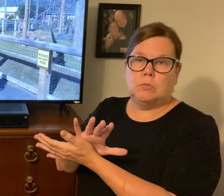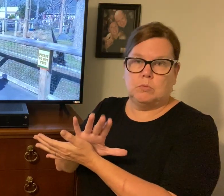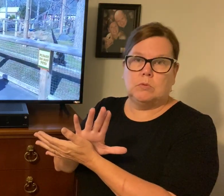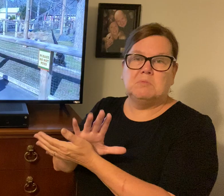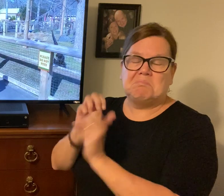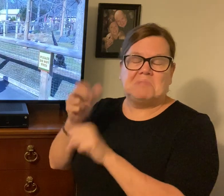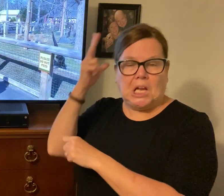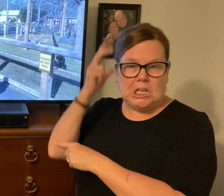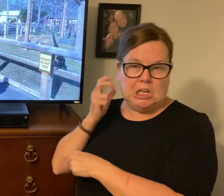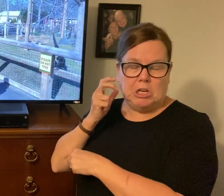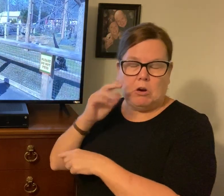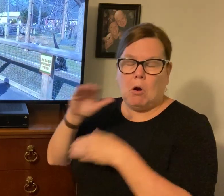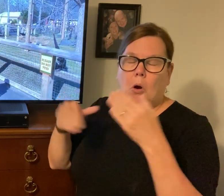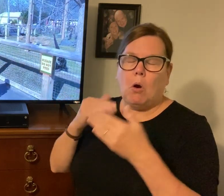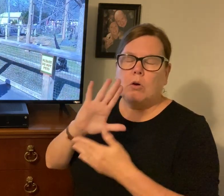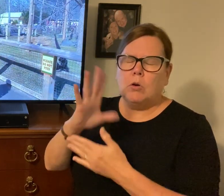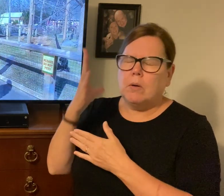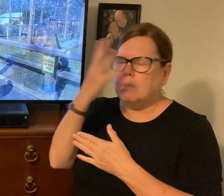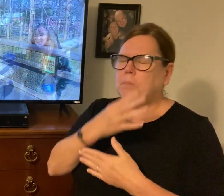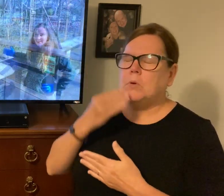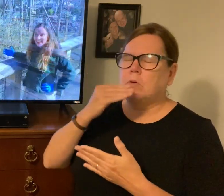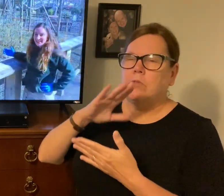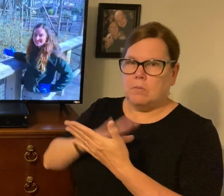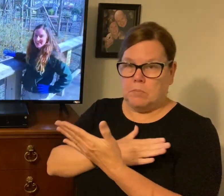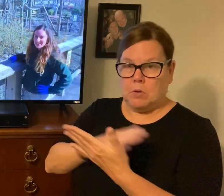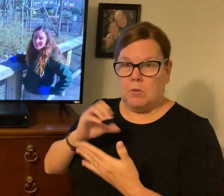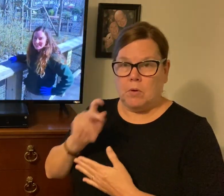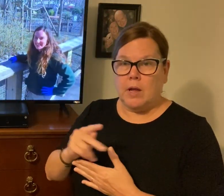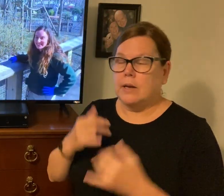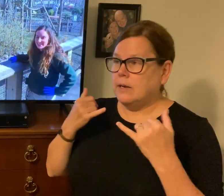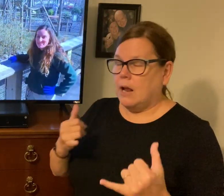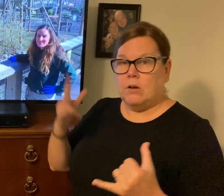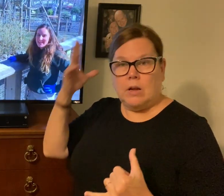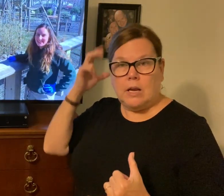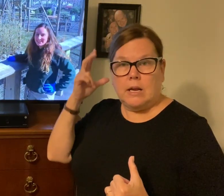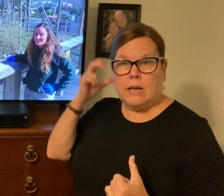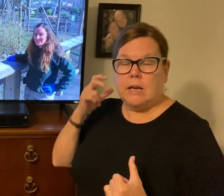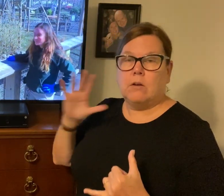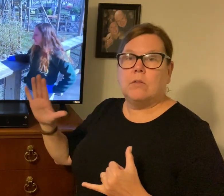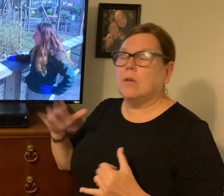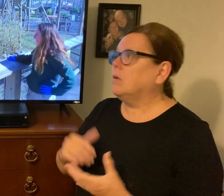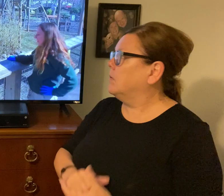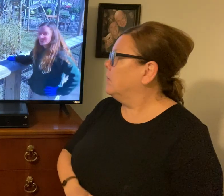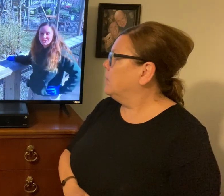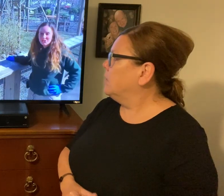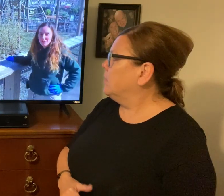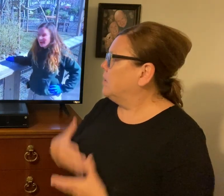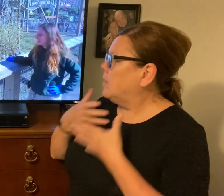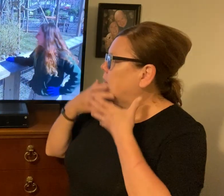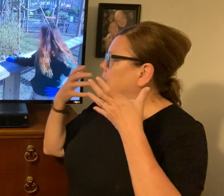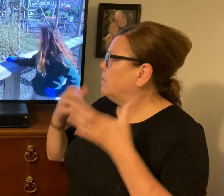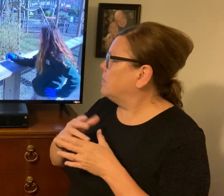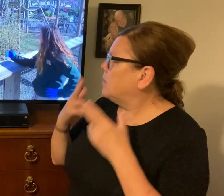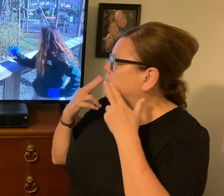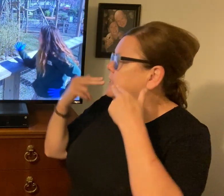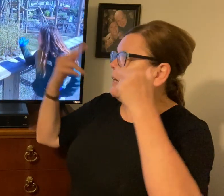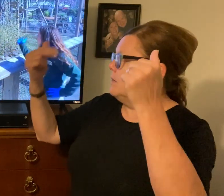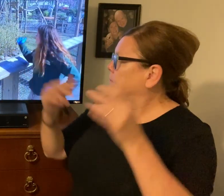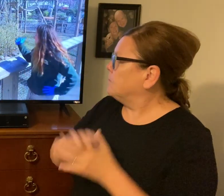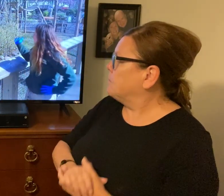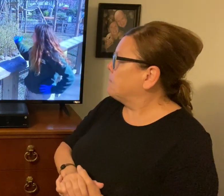chance to hear all your beautiful music. All right, guys, so now you get to hear them make their territorial call, their duet,